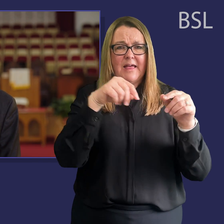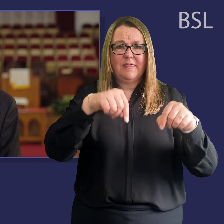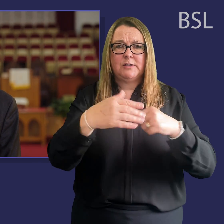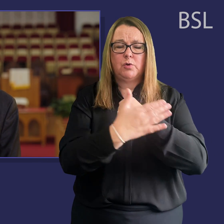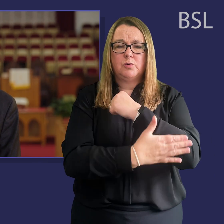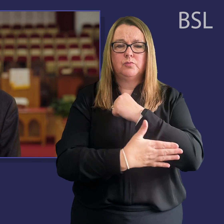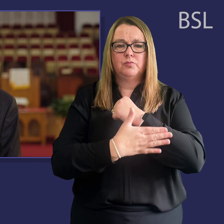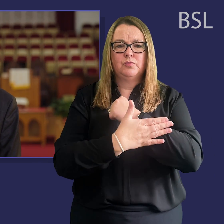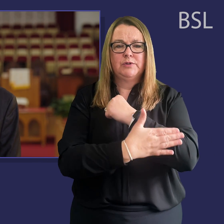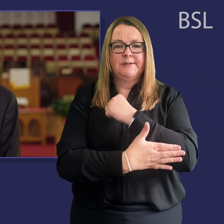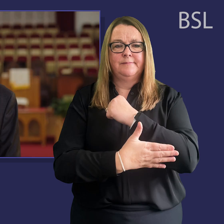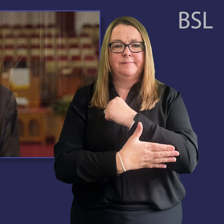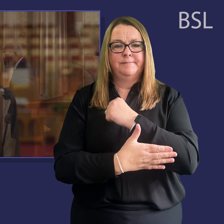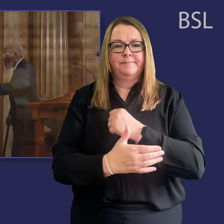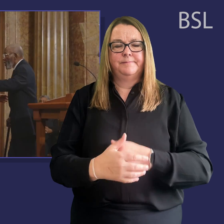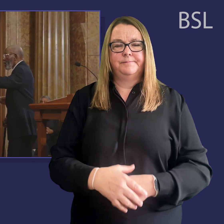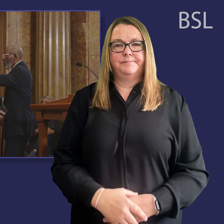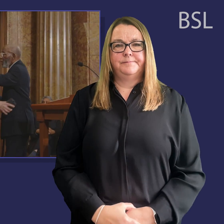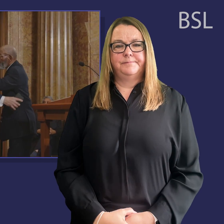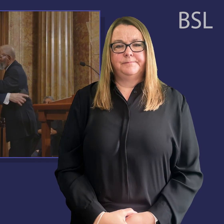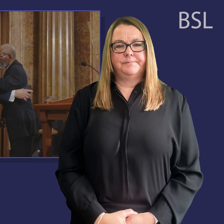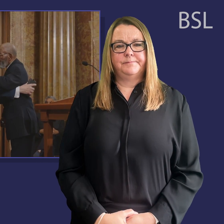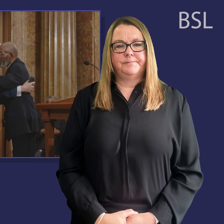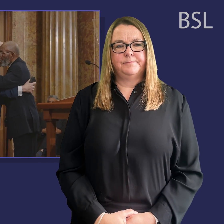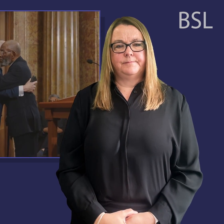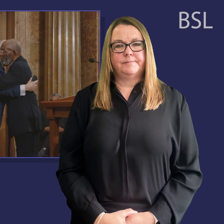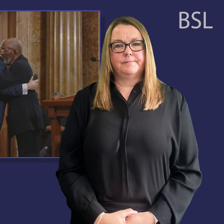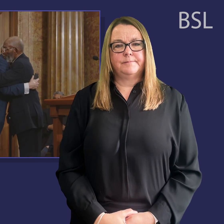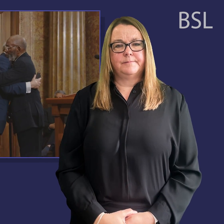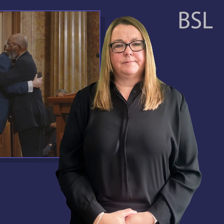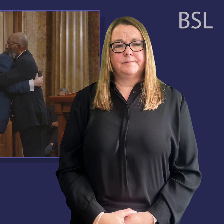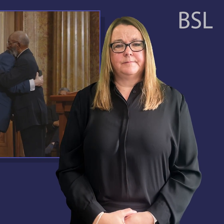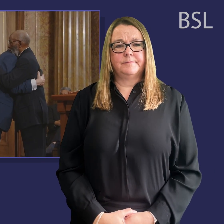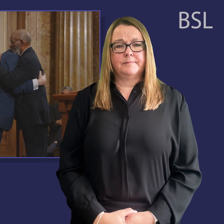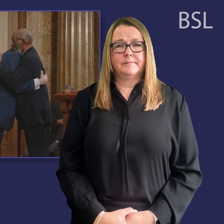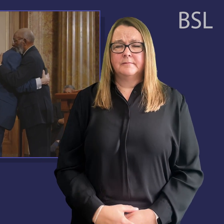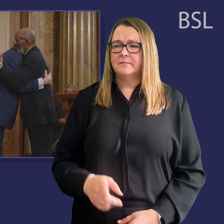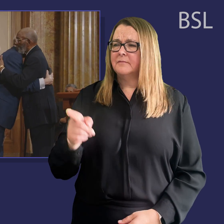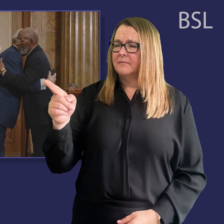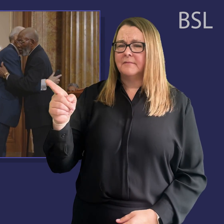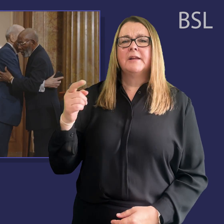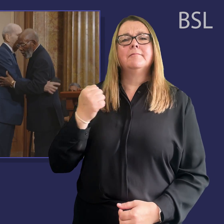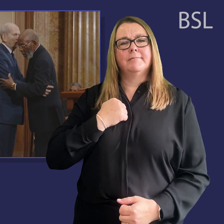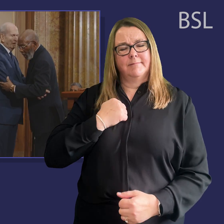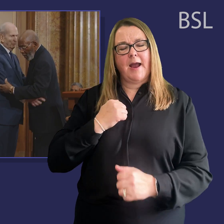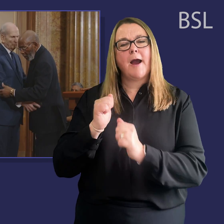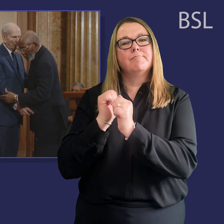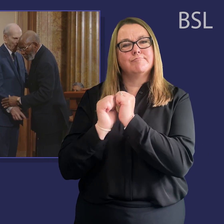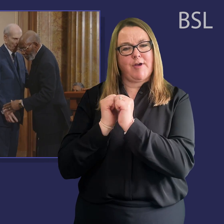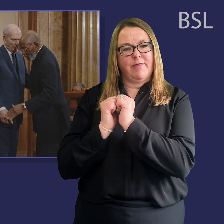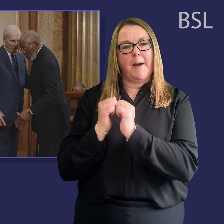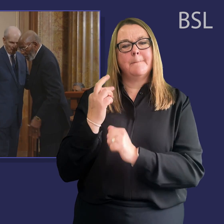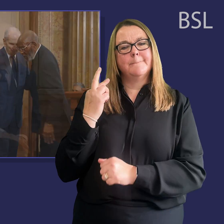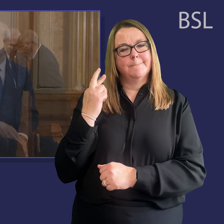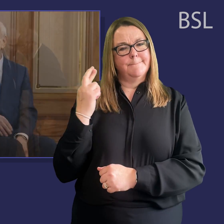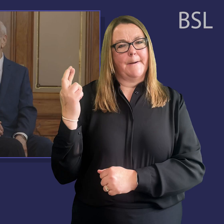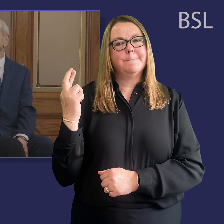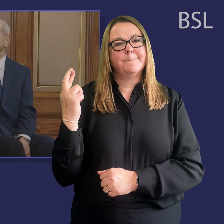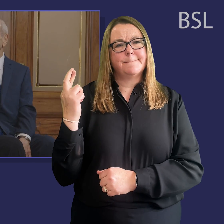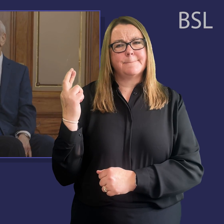nation. He, my brother, who has a